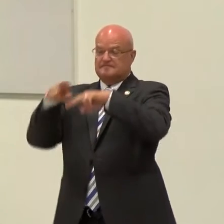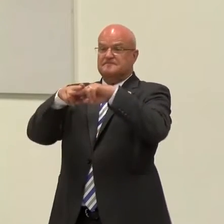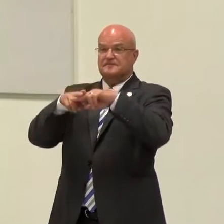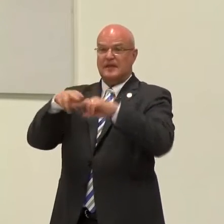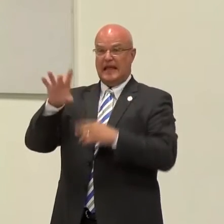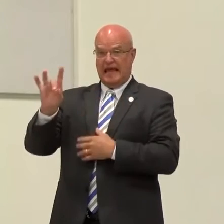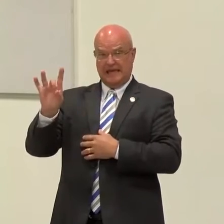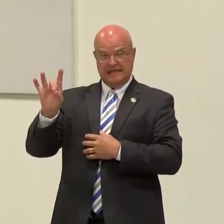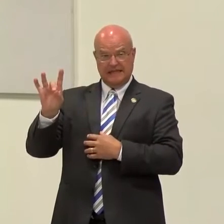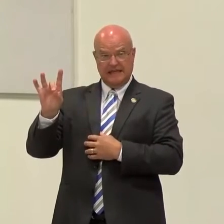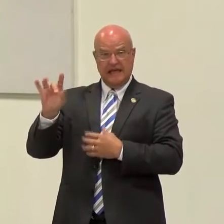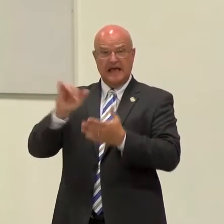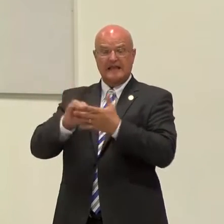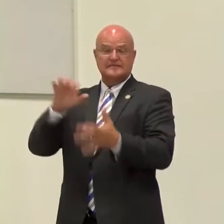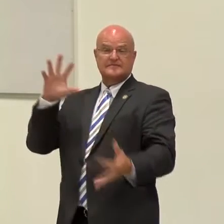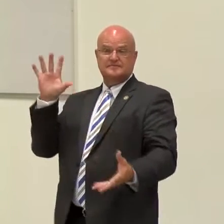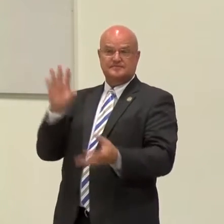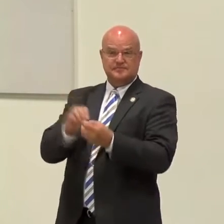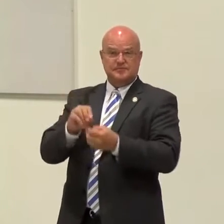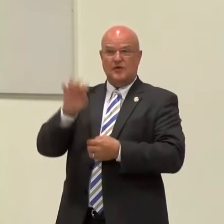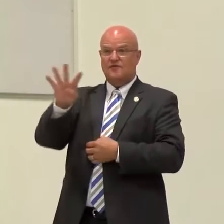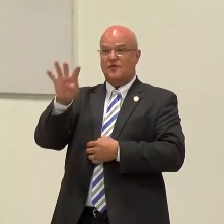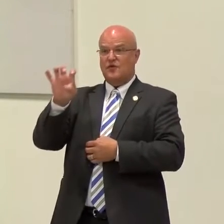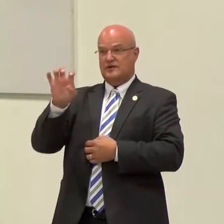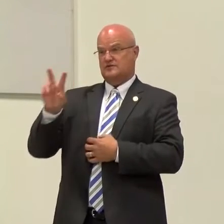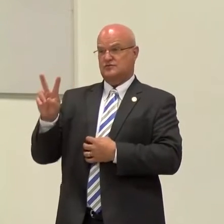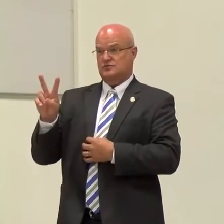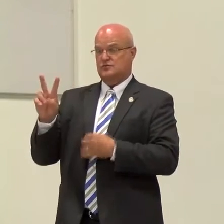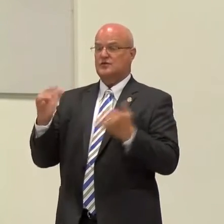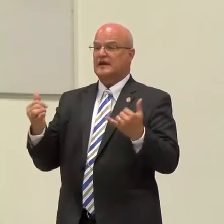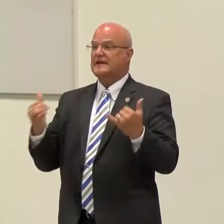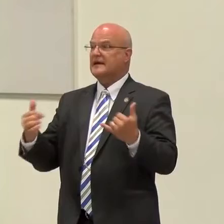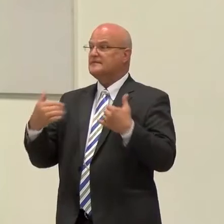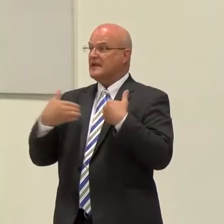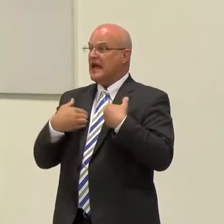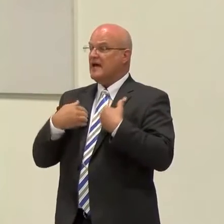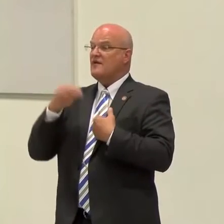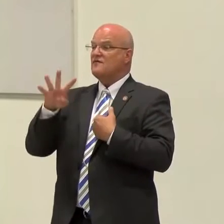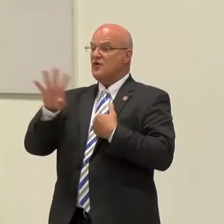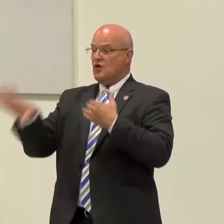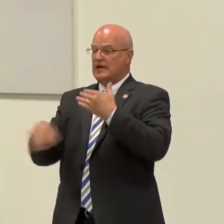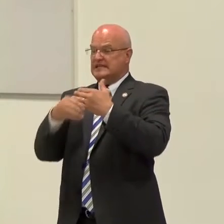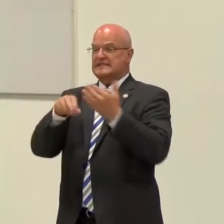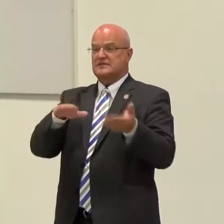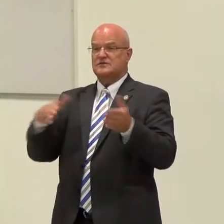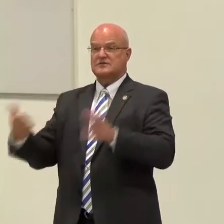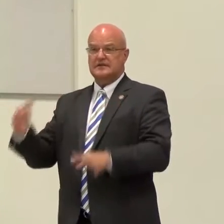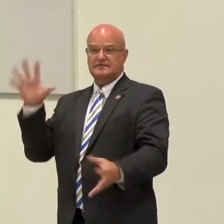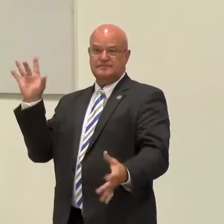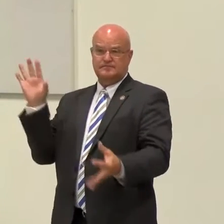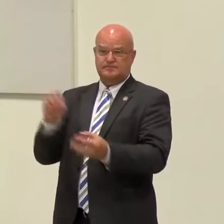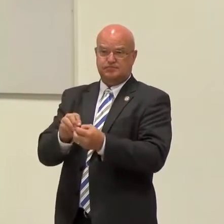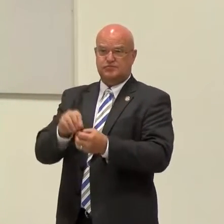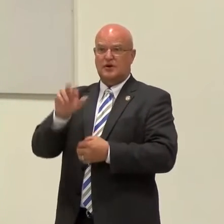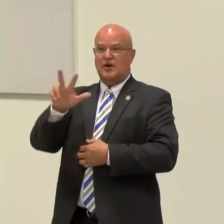of 8 that brings us to 402. We have 4 additional deaths that brings us